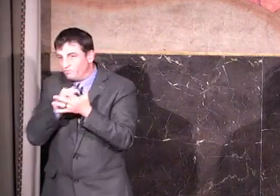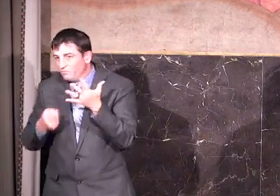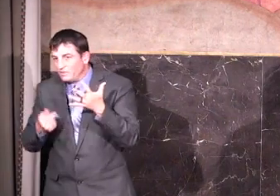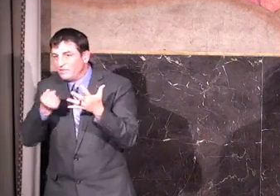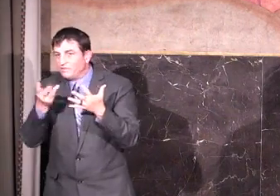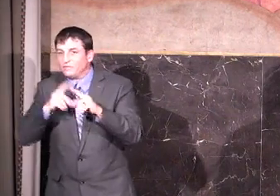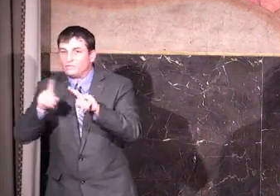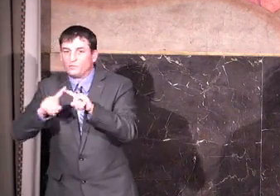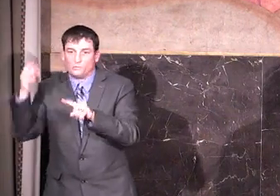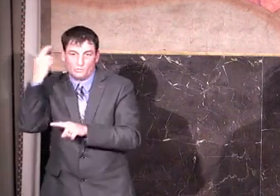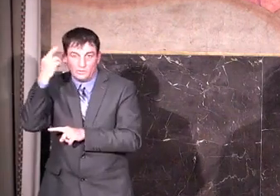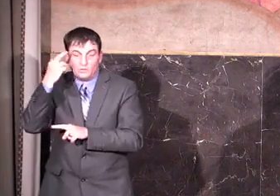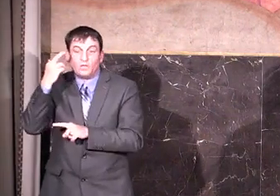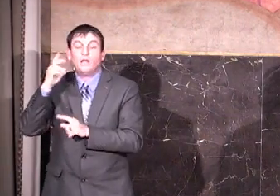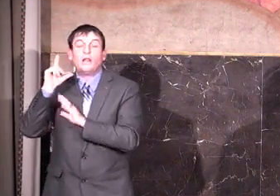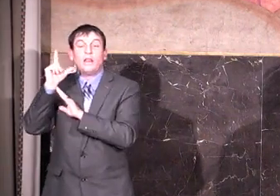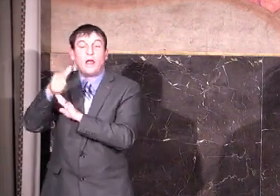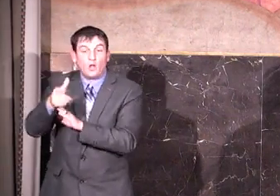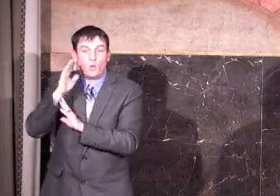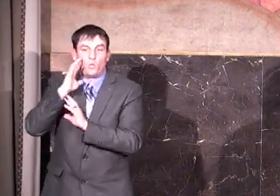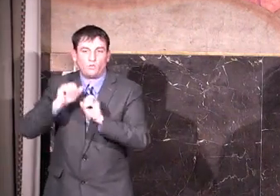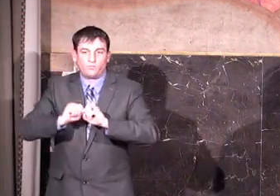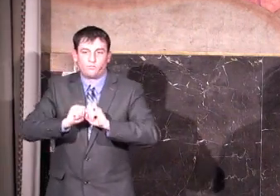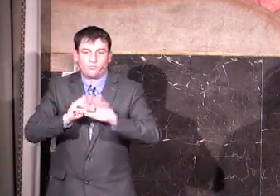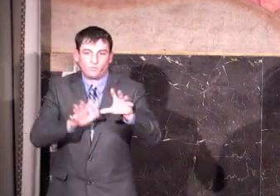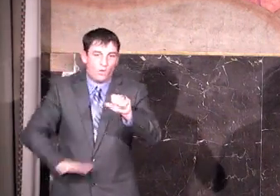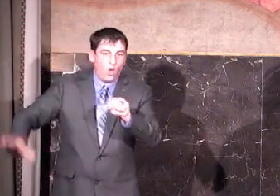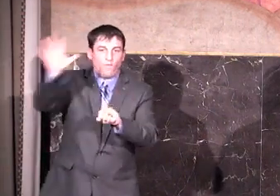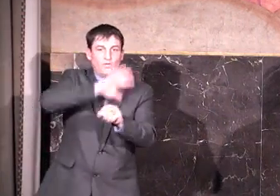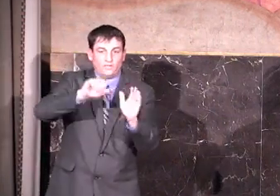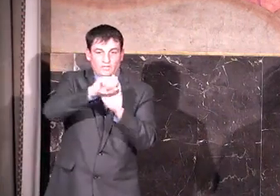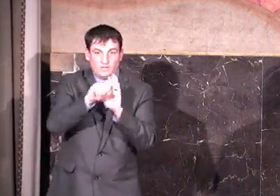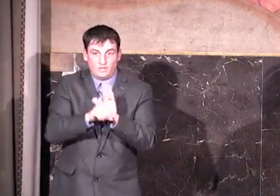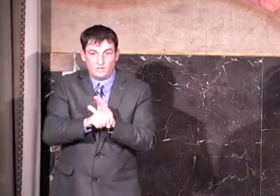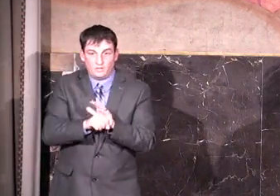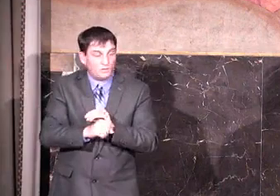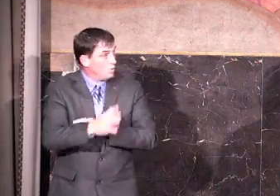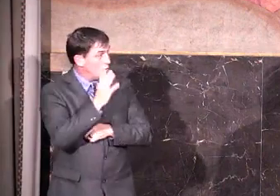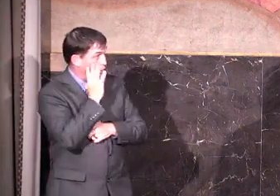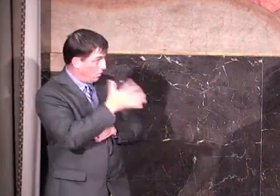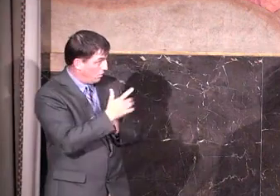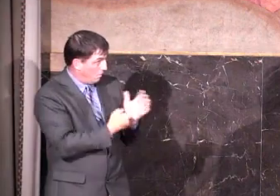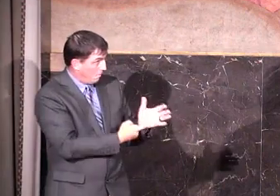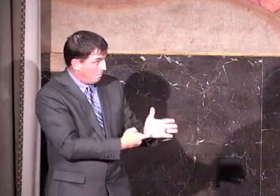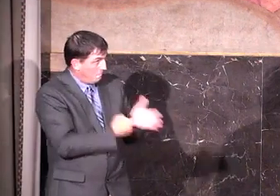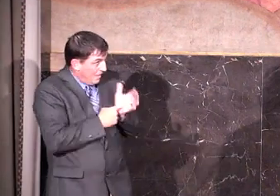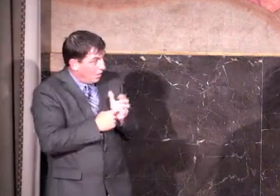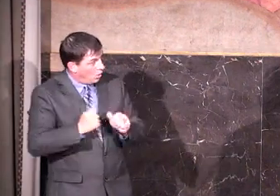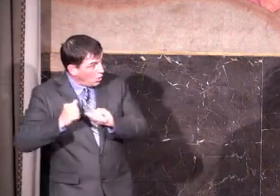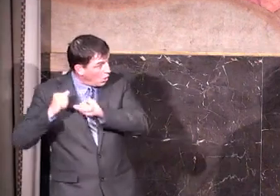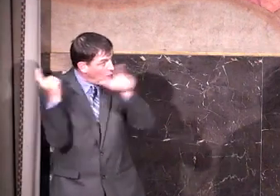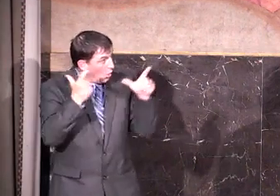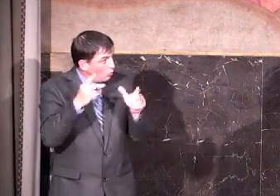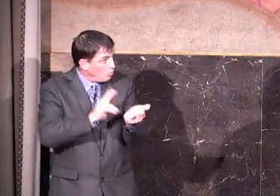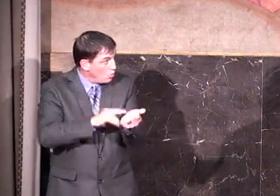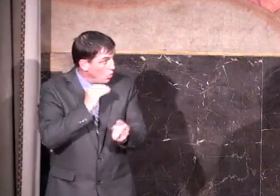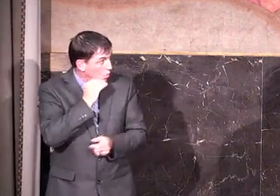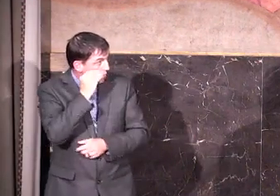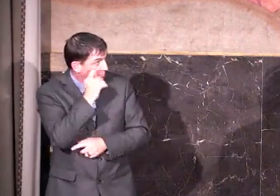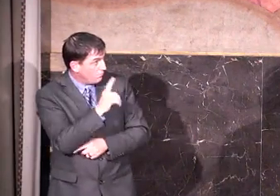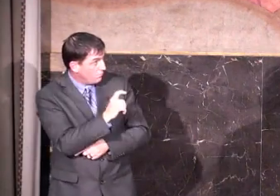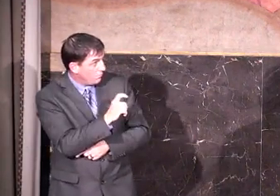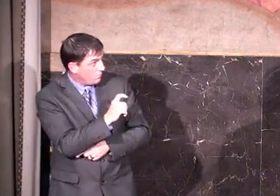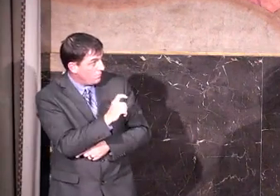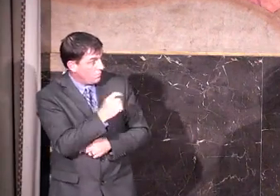hopefully moving to where we can do that for the entire state. So is it going to be a mandate that all nursing homes do it? And will